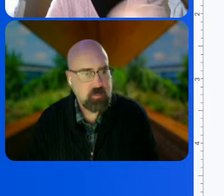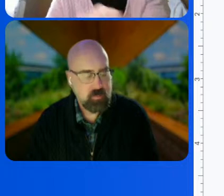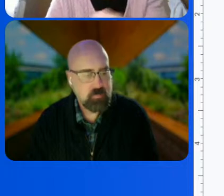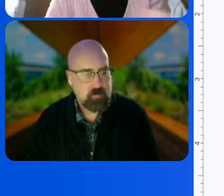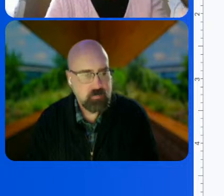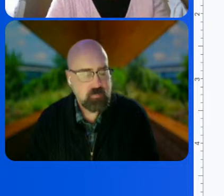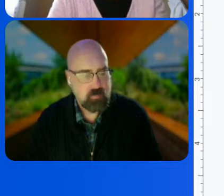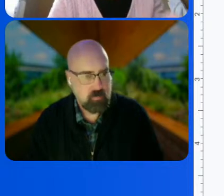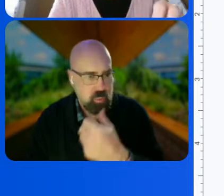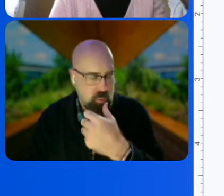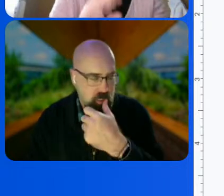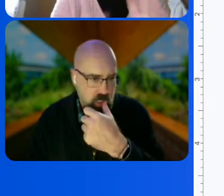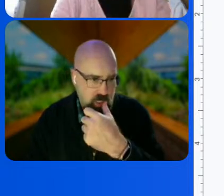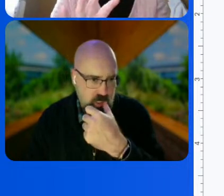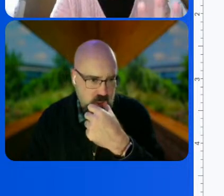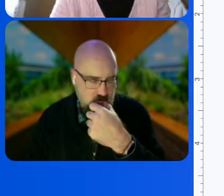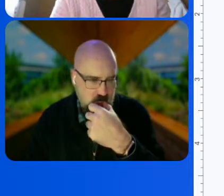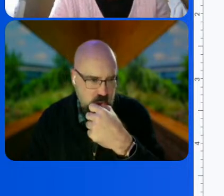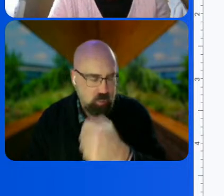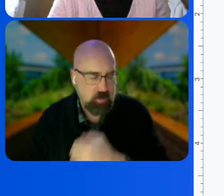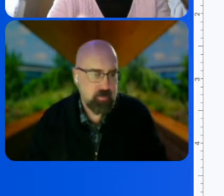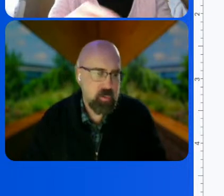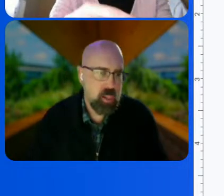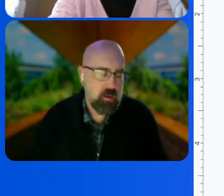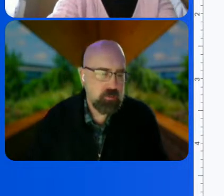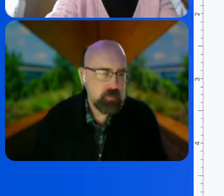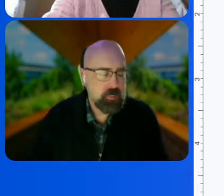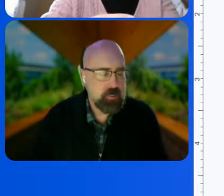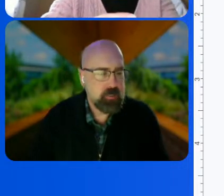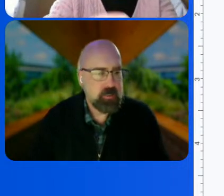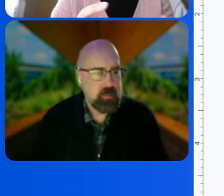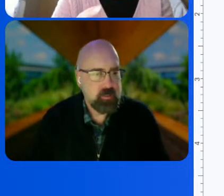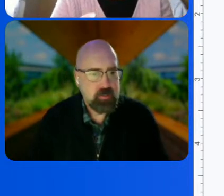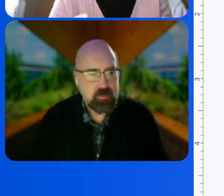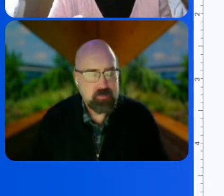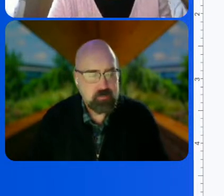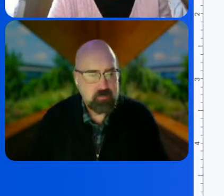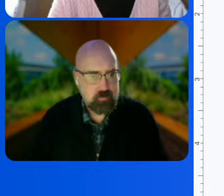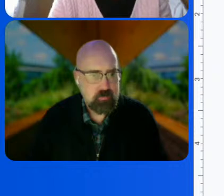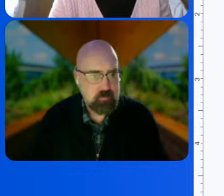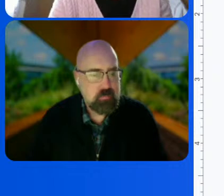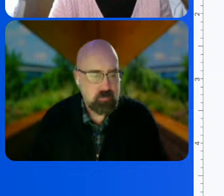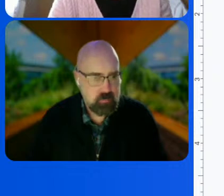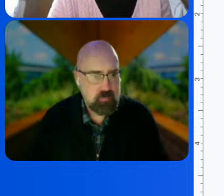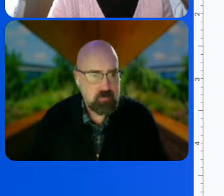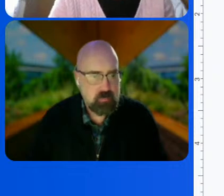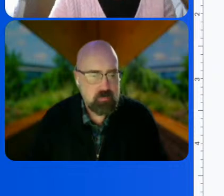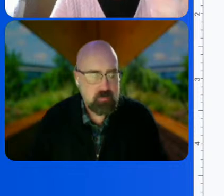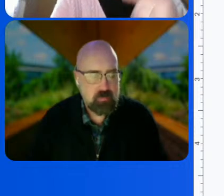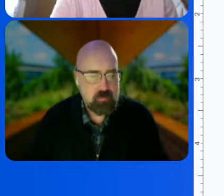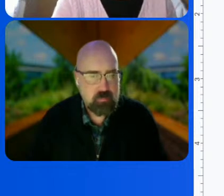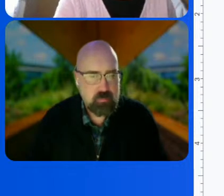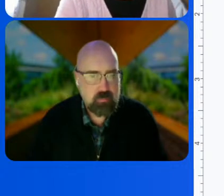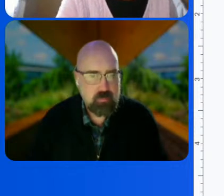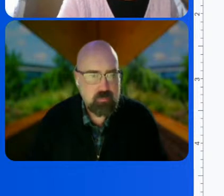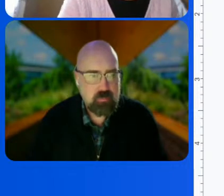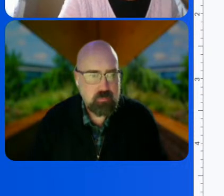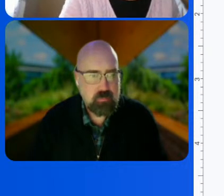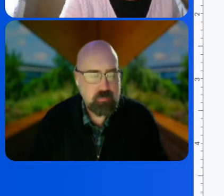put down and have 2 different colors and have the shape of the letter come out. So in the top corner here where I have